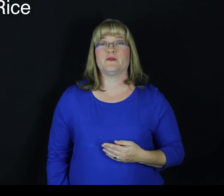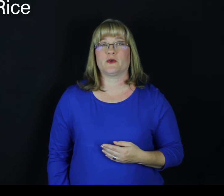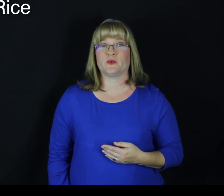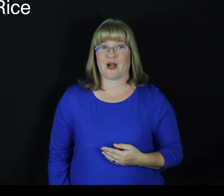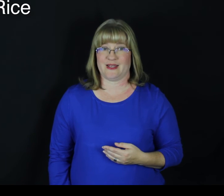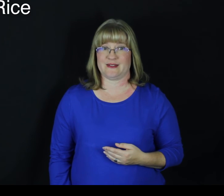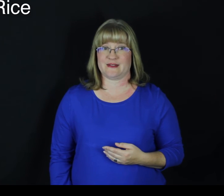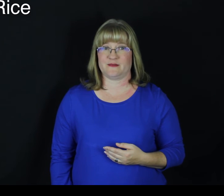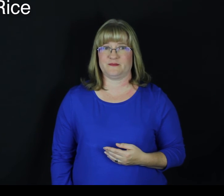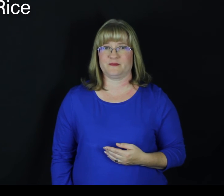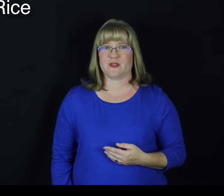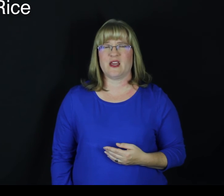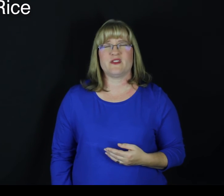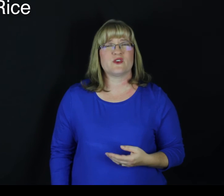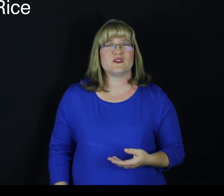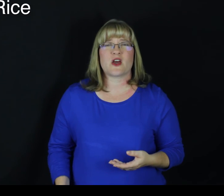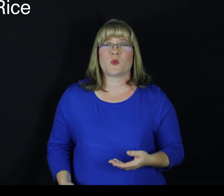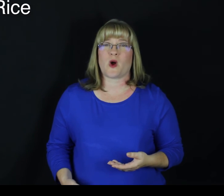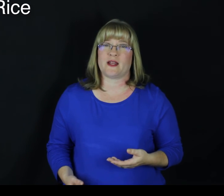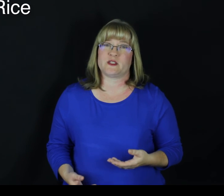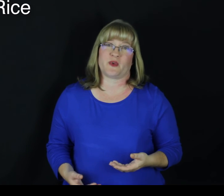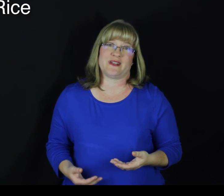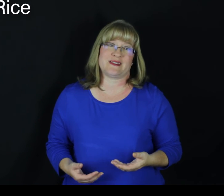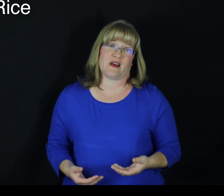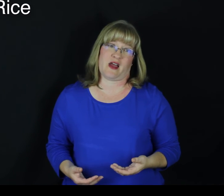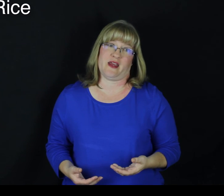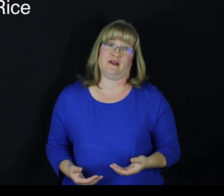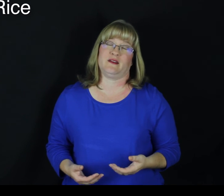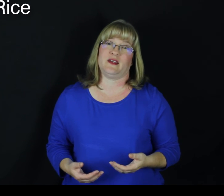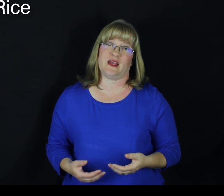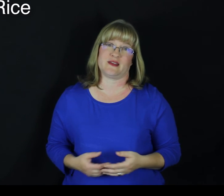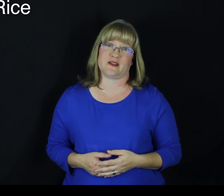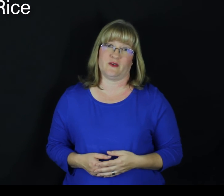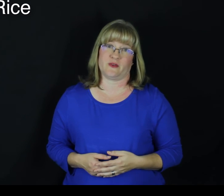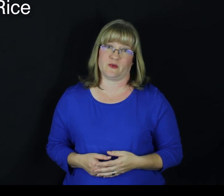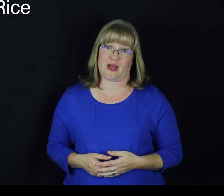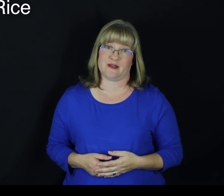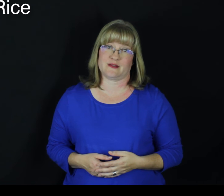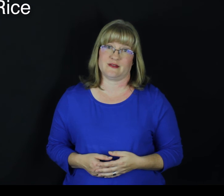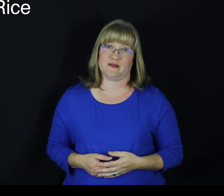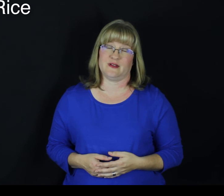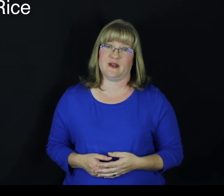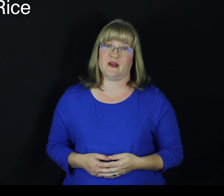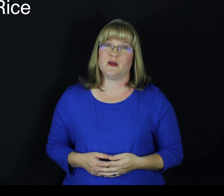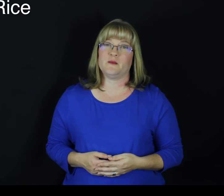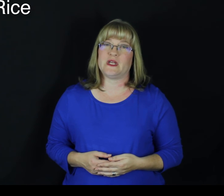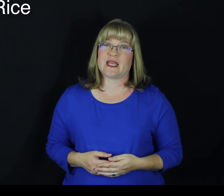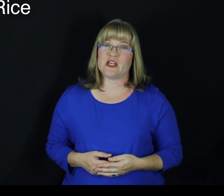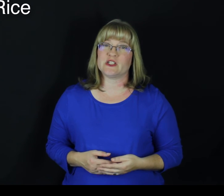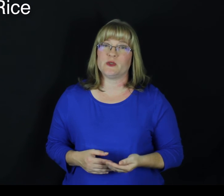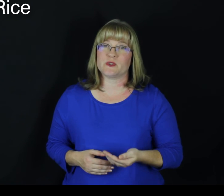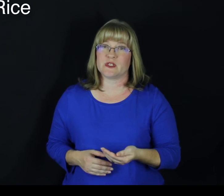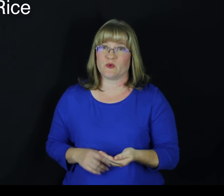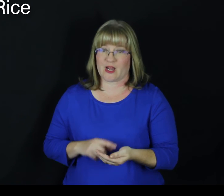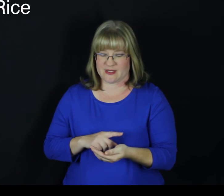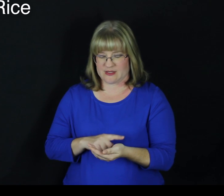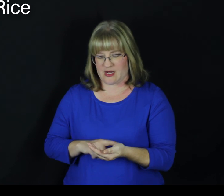For rice, there's not a widespread sign in ASL for rice, but occasionally you will see rice